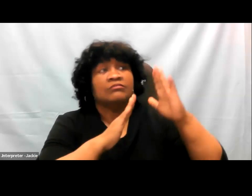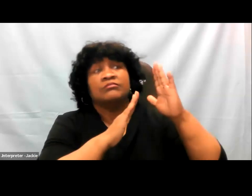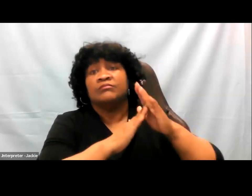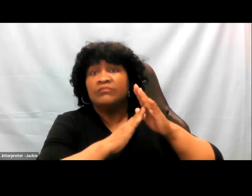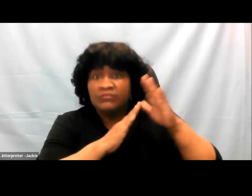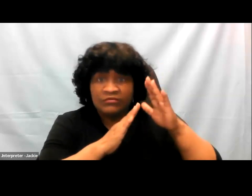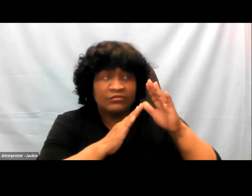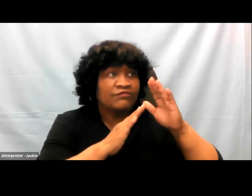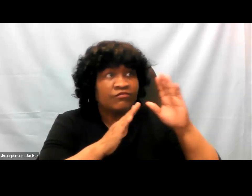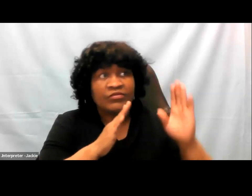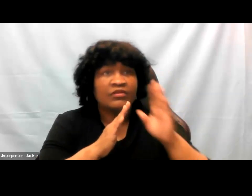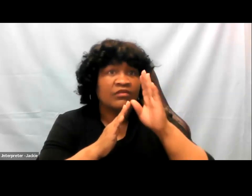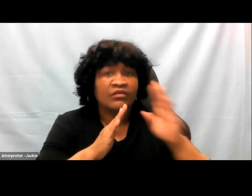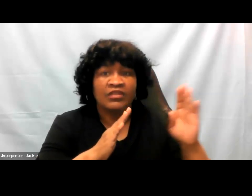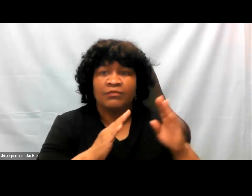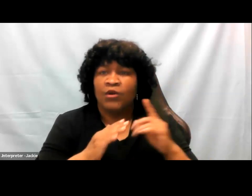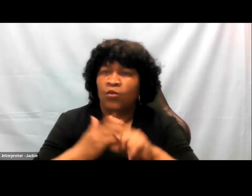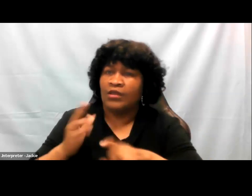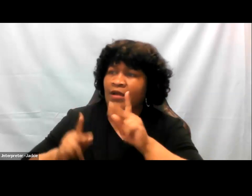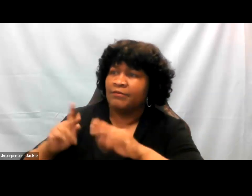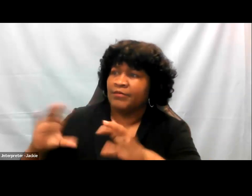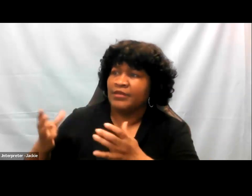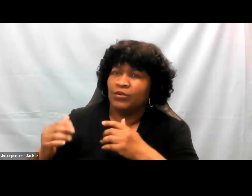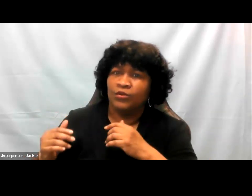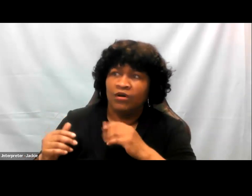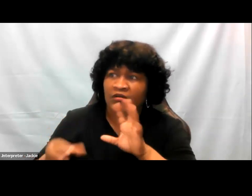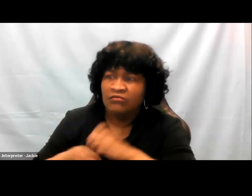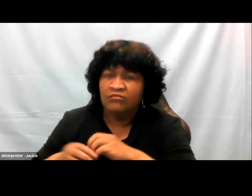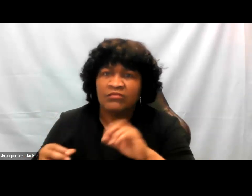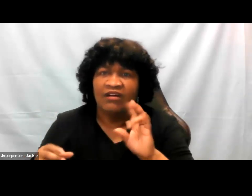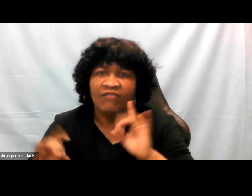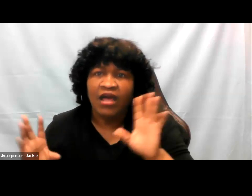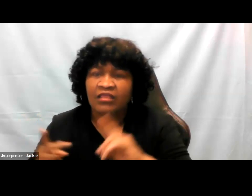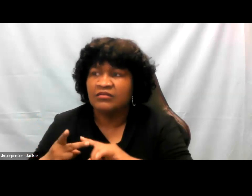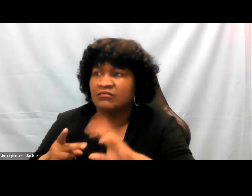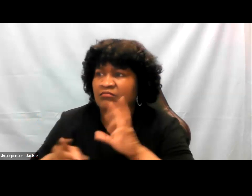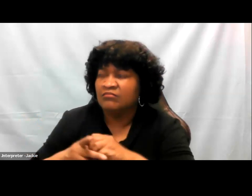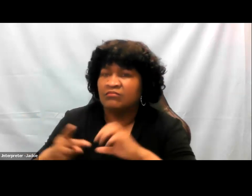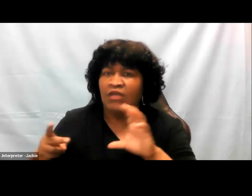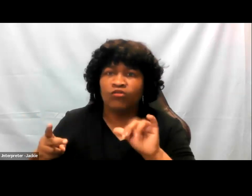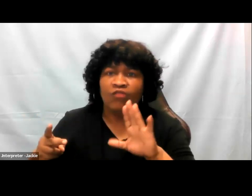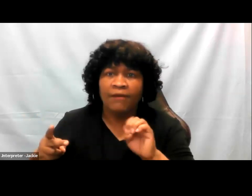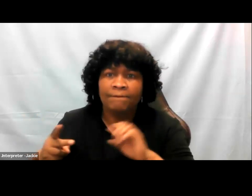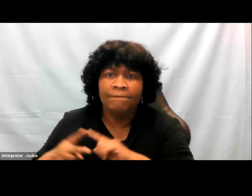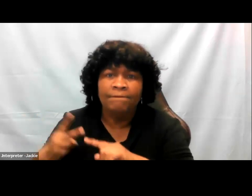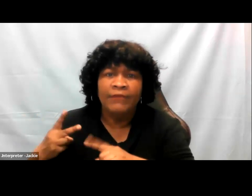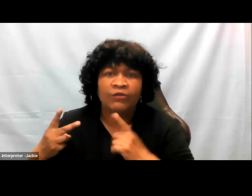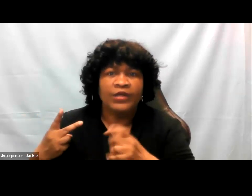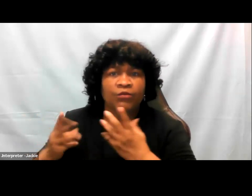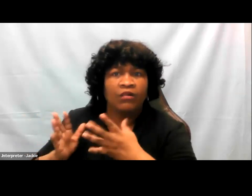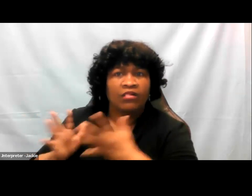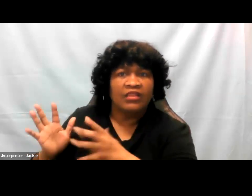folks that are not violent and not criminal, we may be excluding a large group of people that surely are in need of our